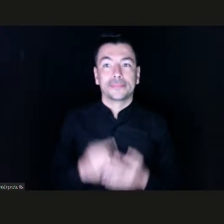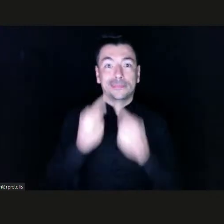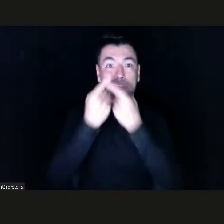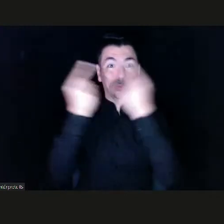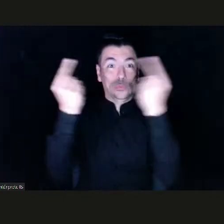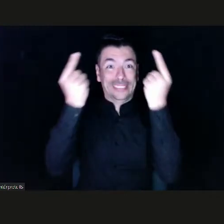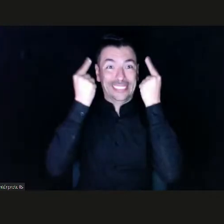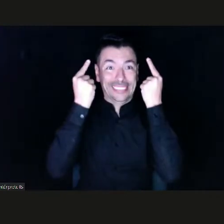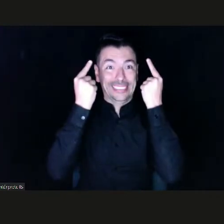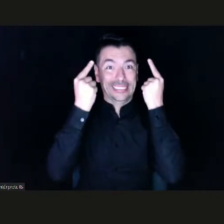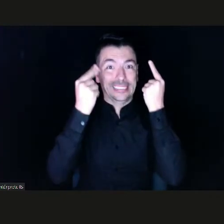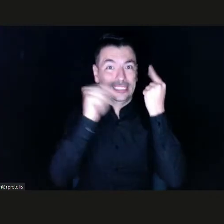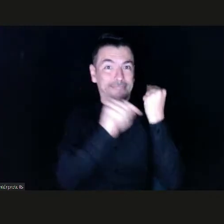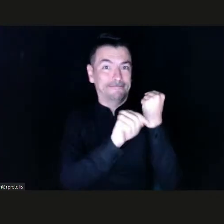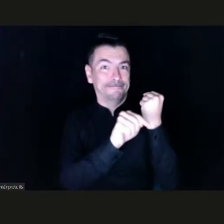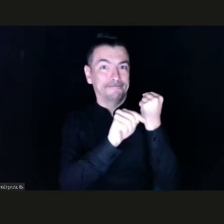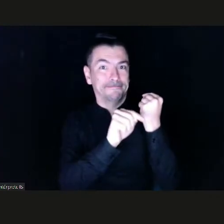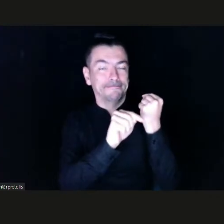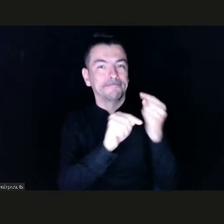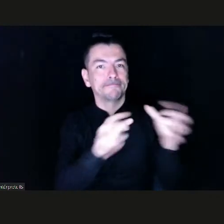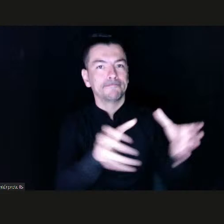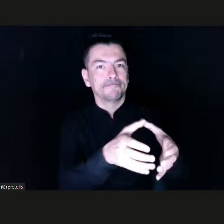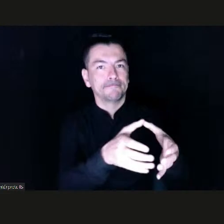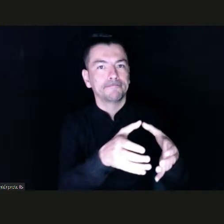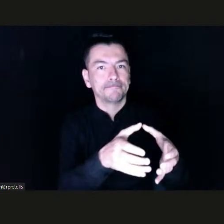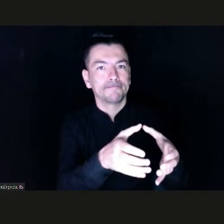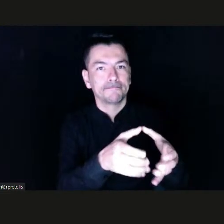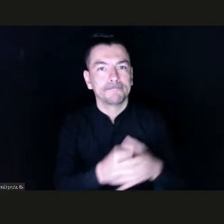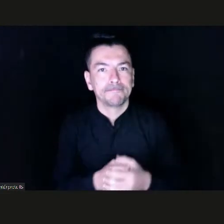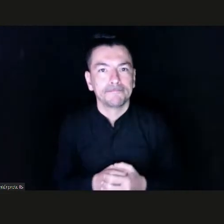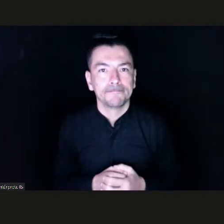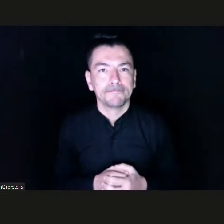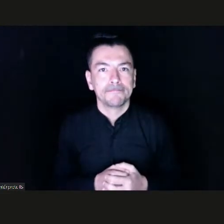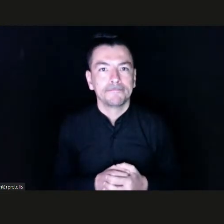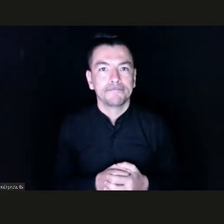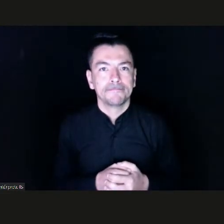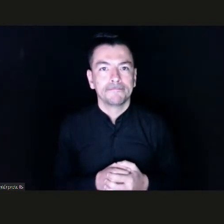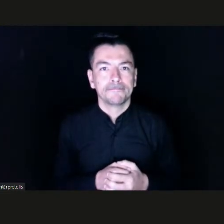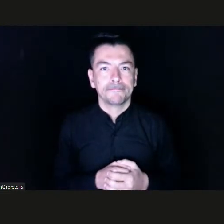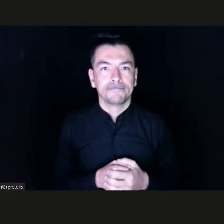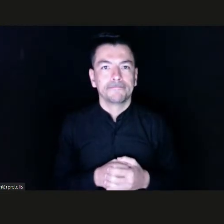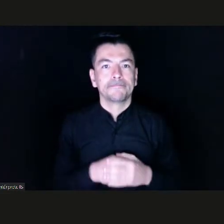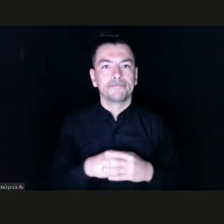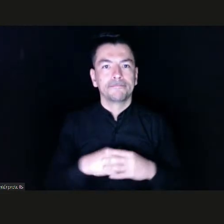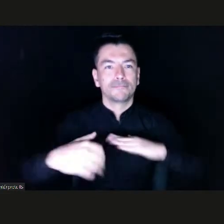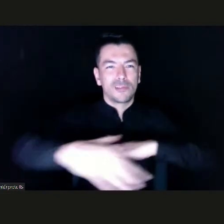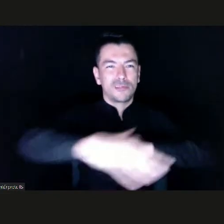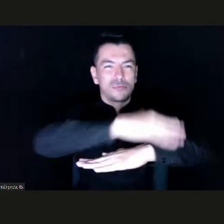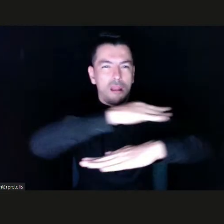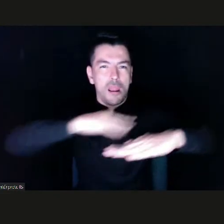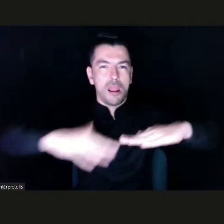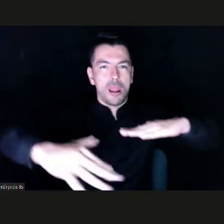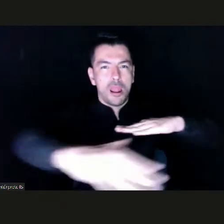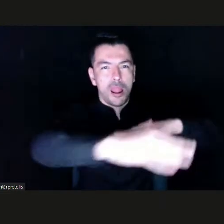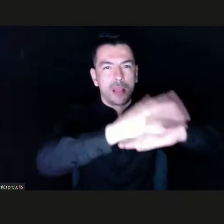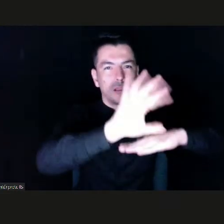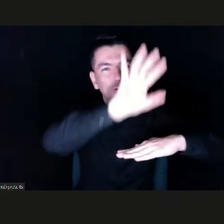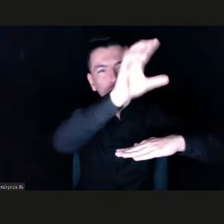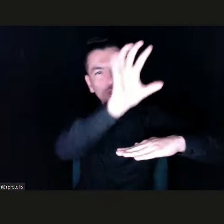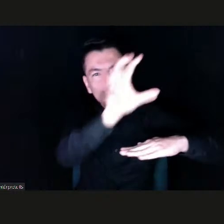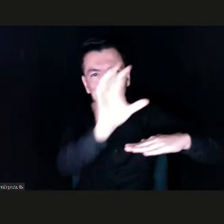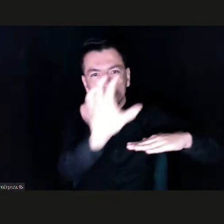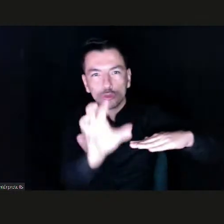Collectively, we hope this high-level session kickstarts the 3 days of productive meetings to